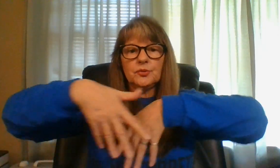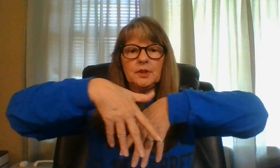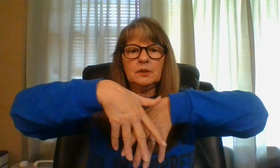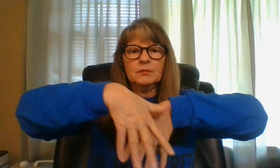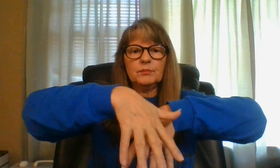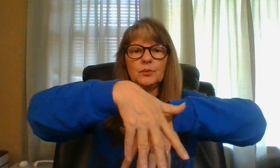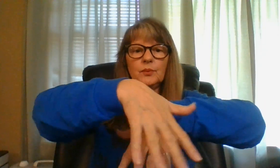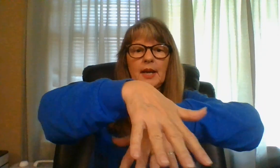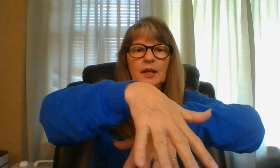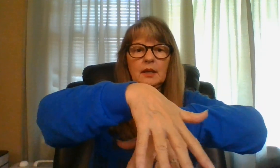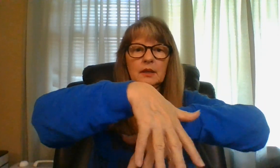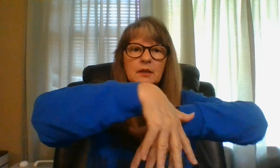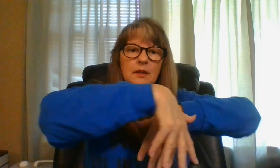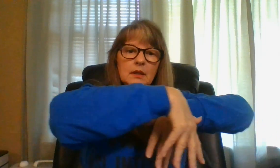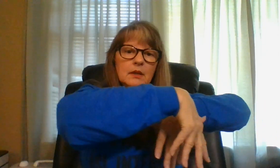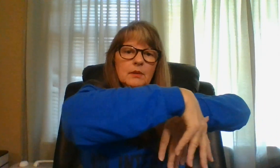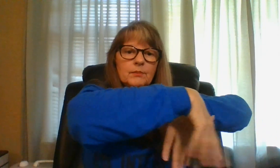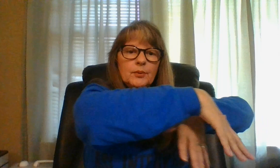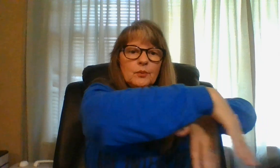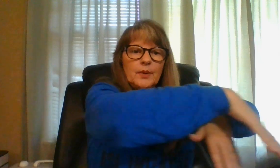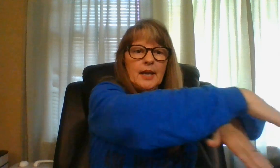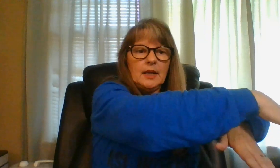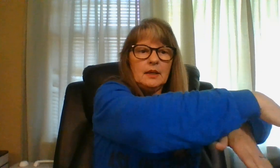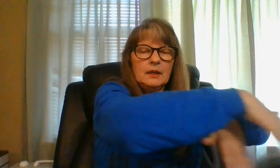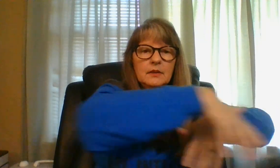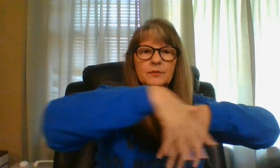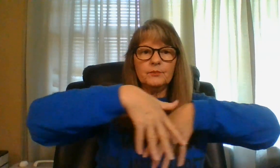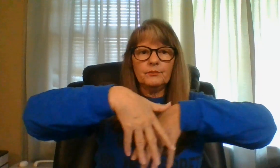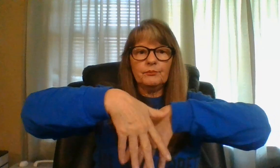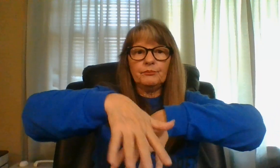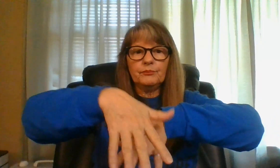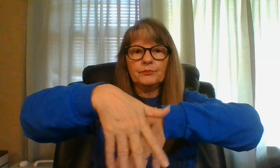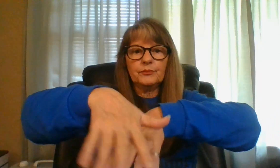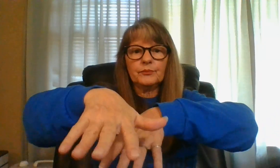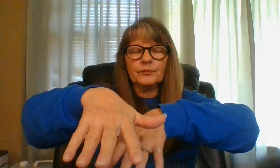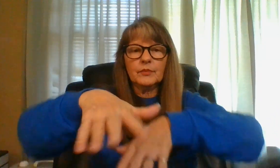street. Parade. Parade.